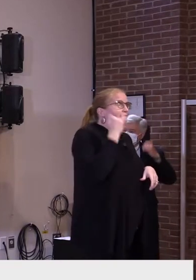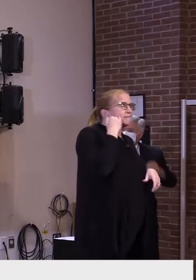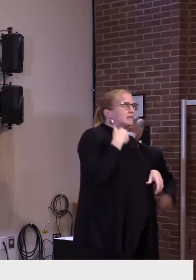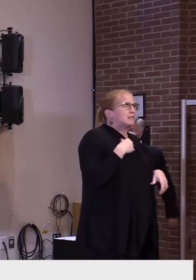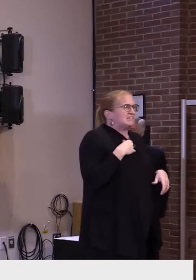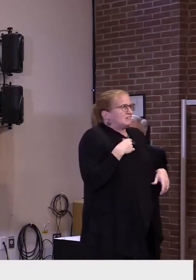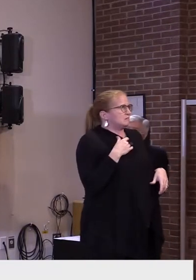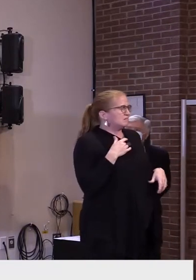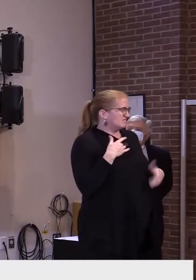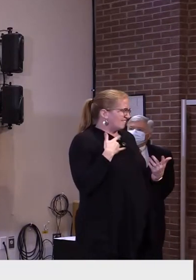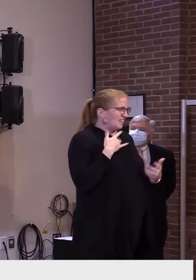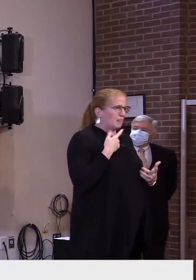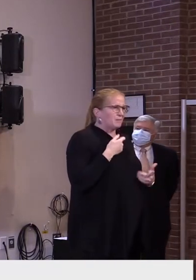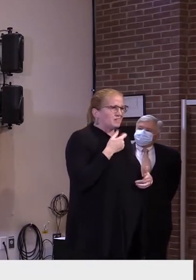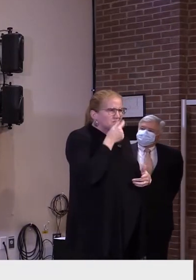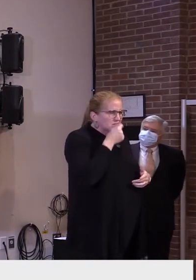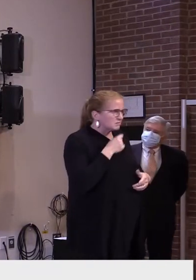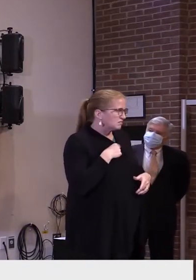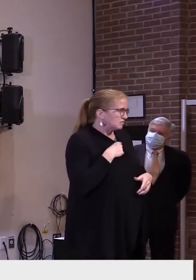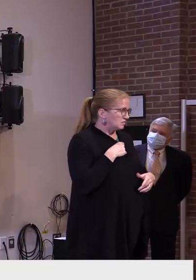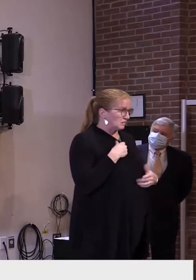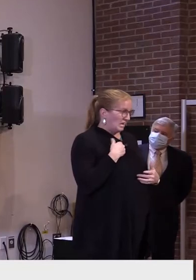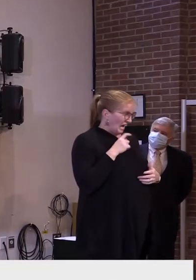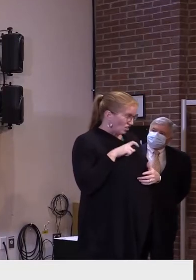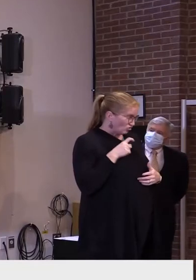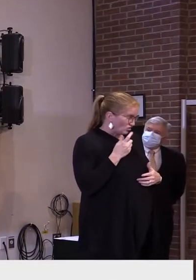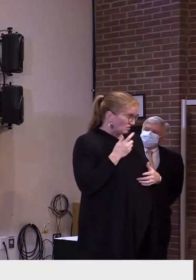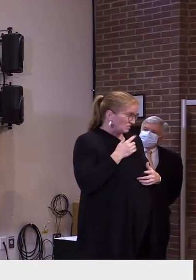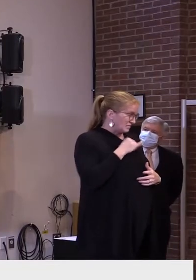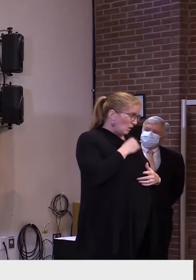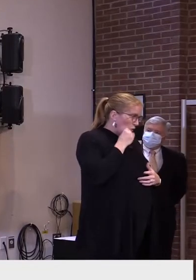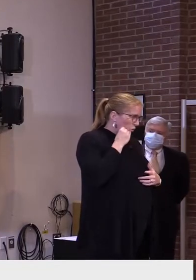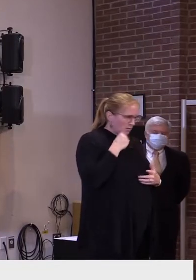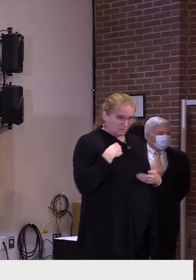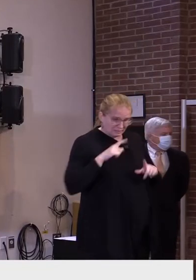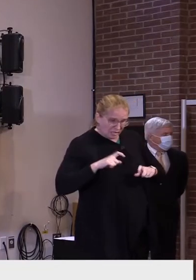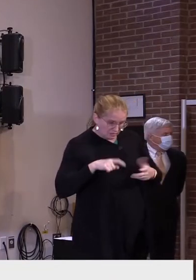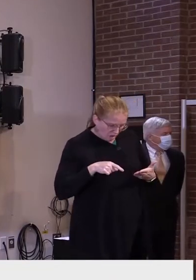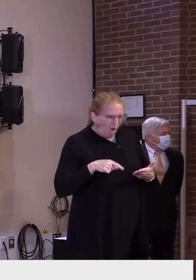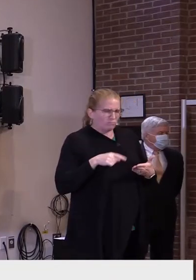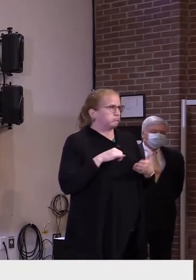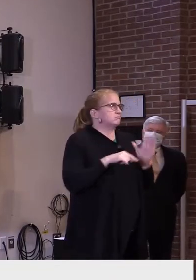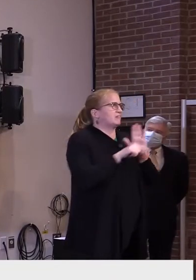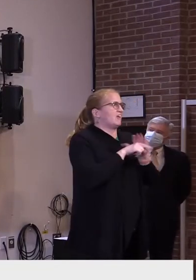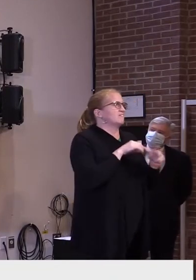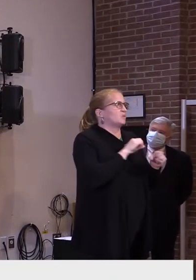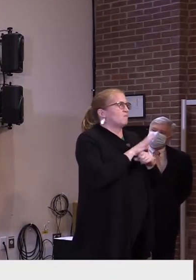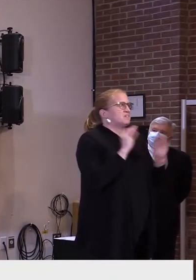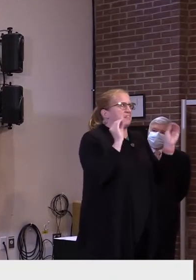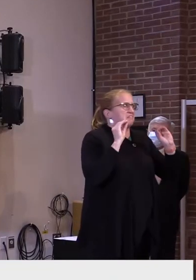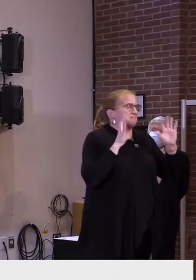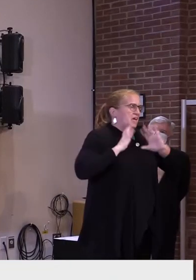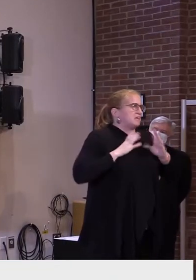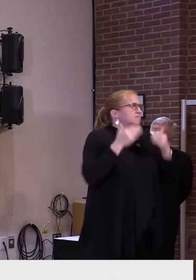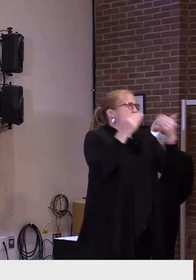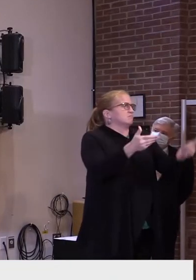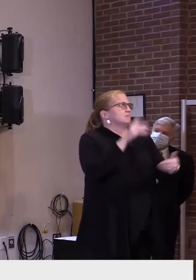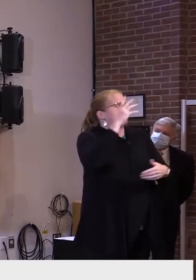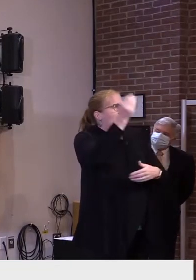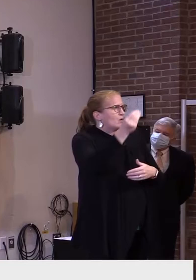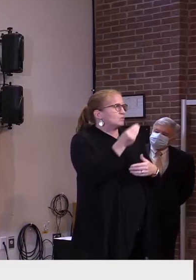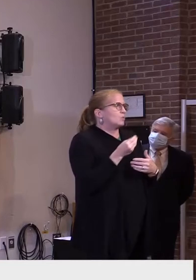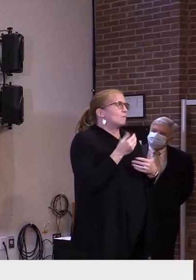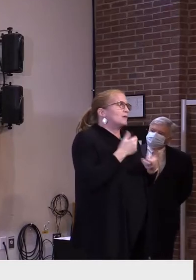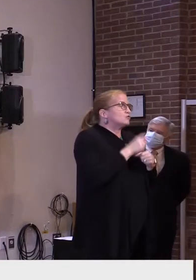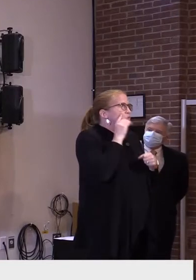to that event that night or what have you, or if those symptoms that you're experiencing might be COVID versus a common cold